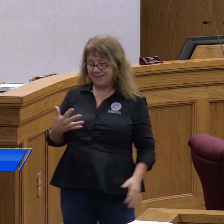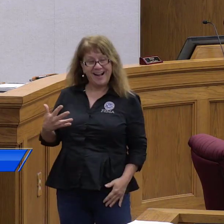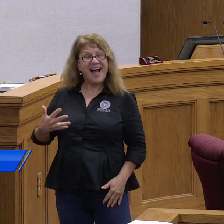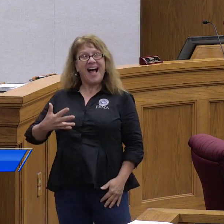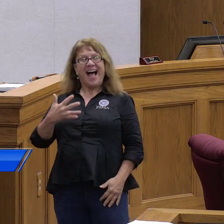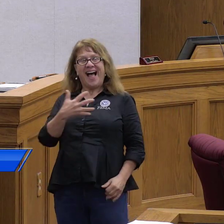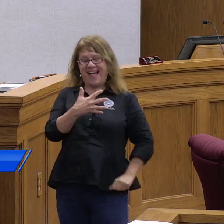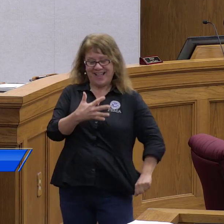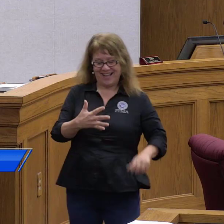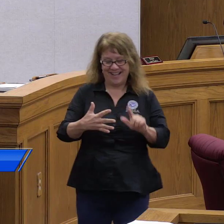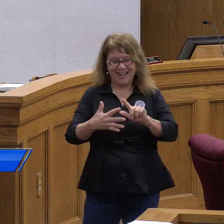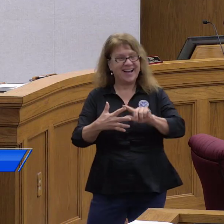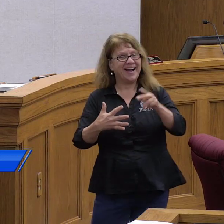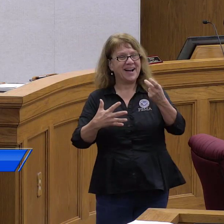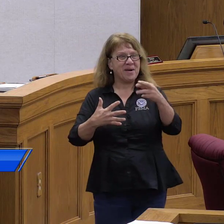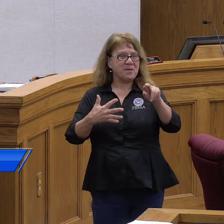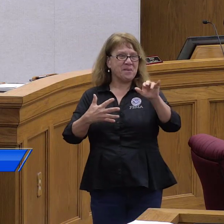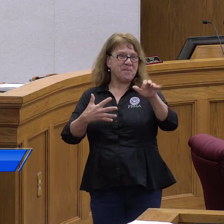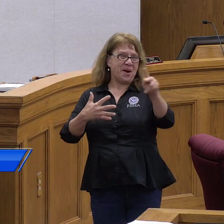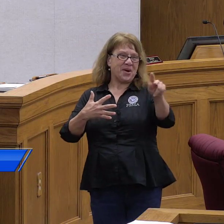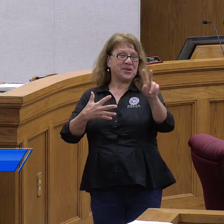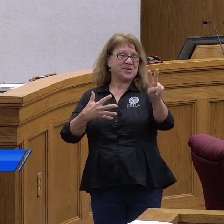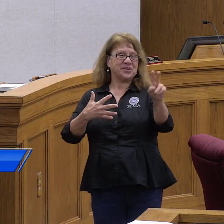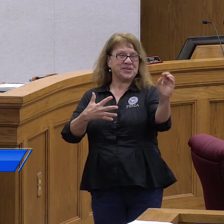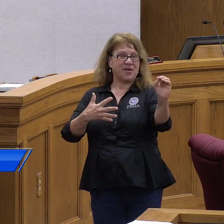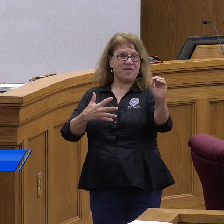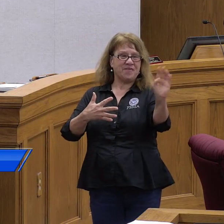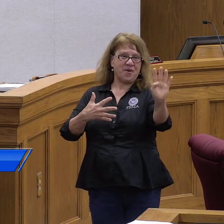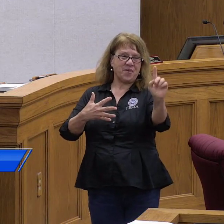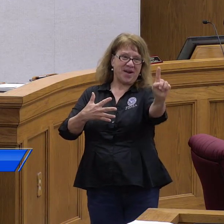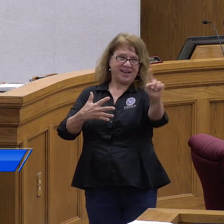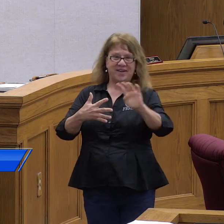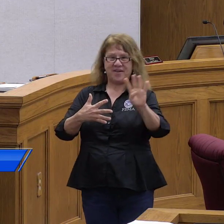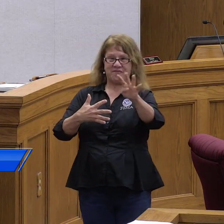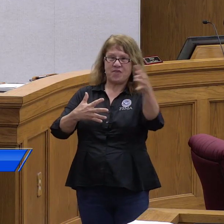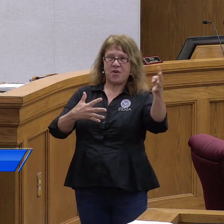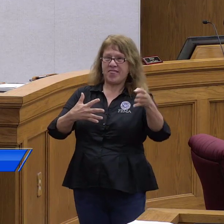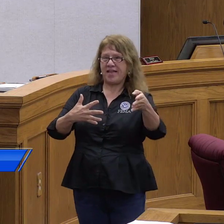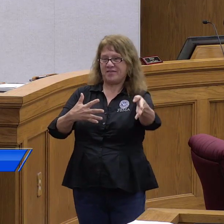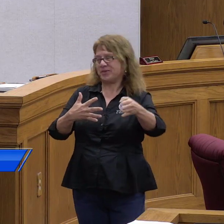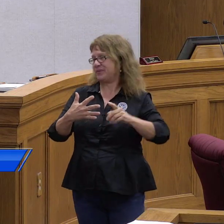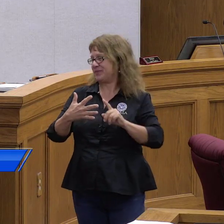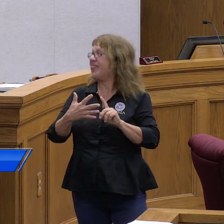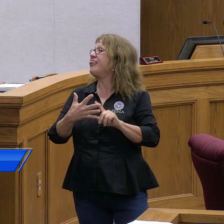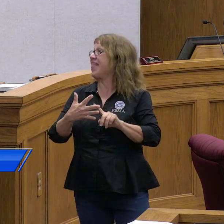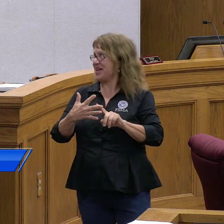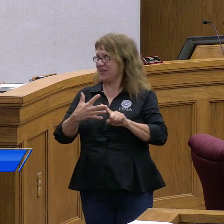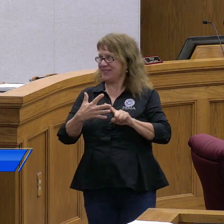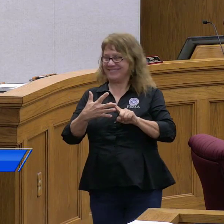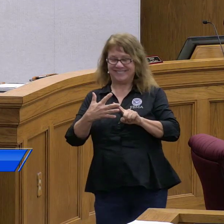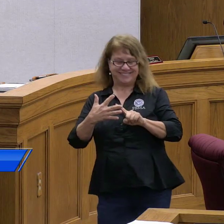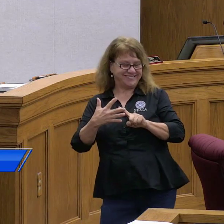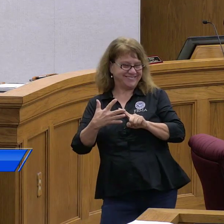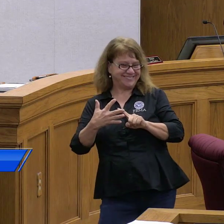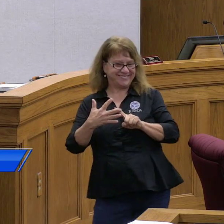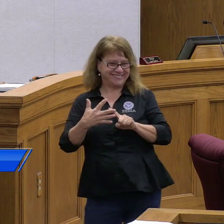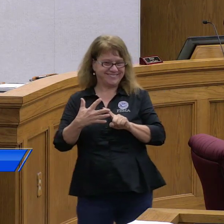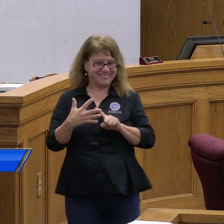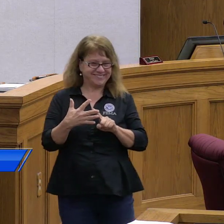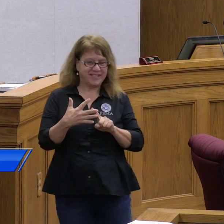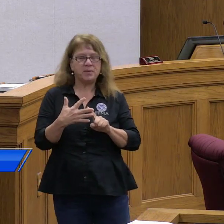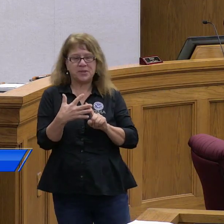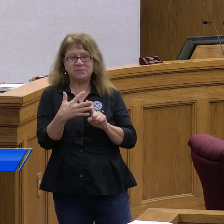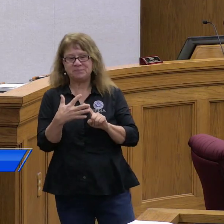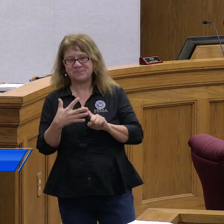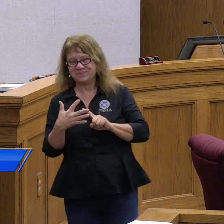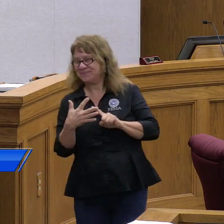second one, Huber Park at 2401 4th Avenue. I got to look on my left. I saw